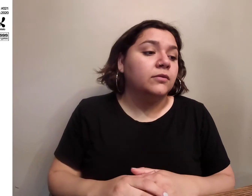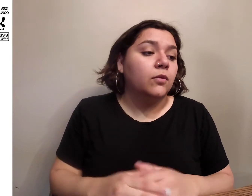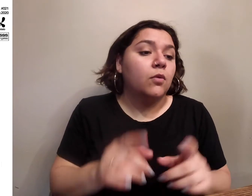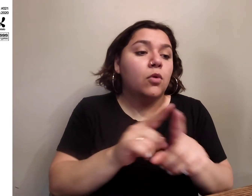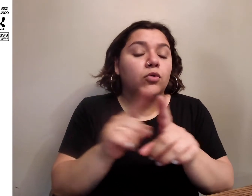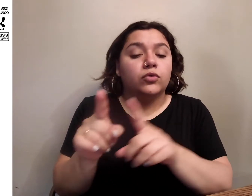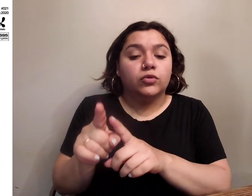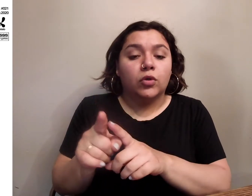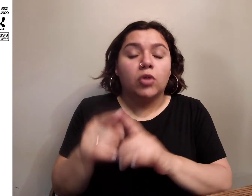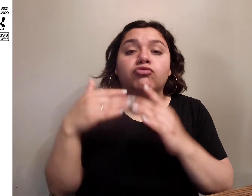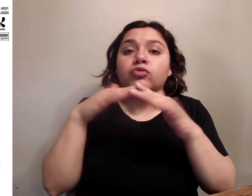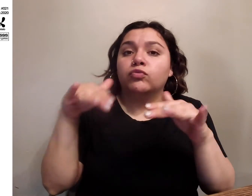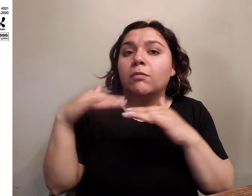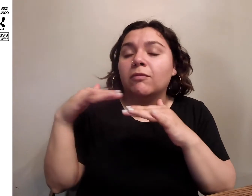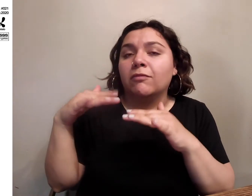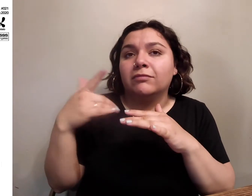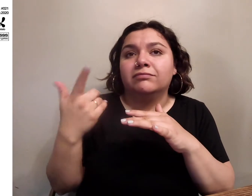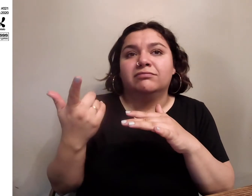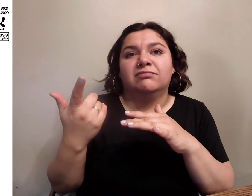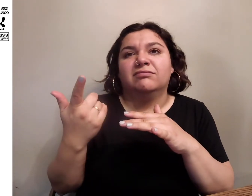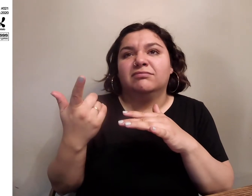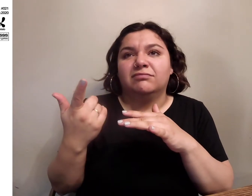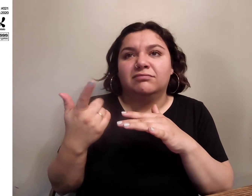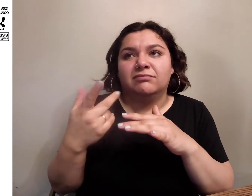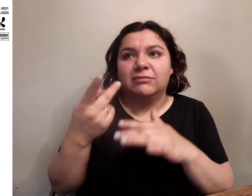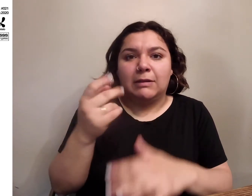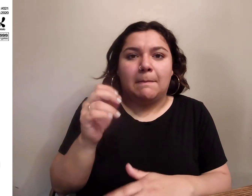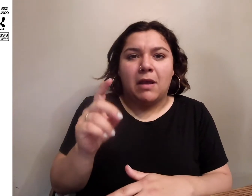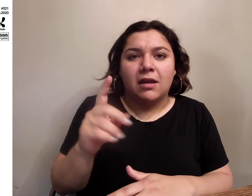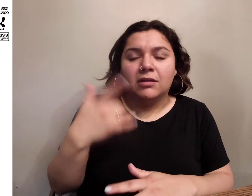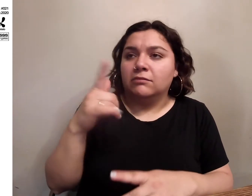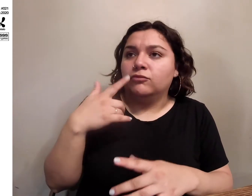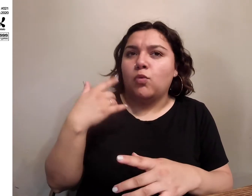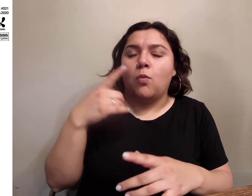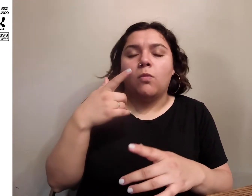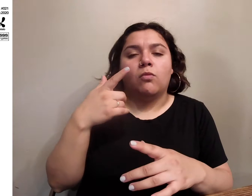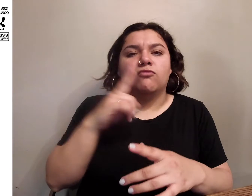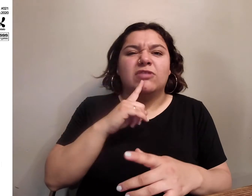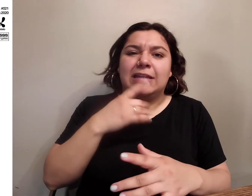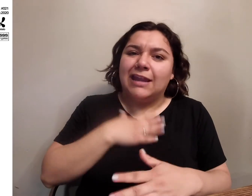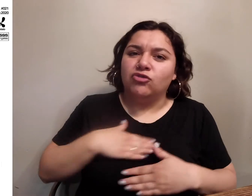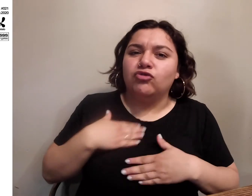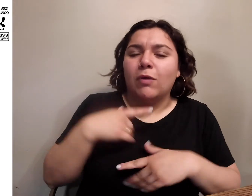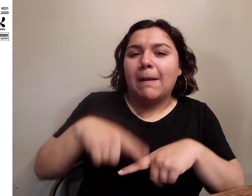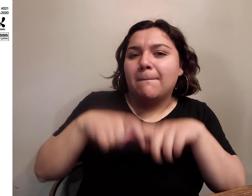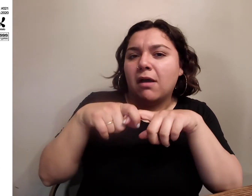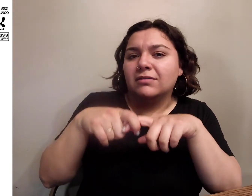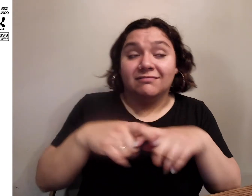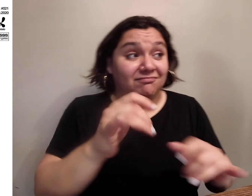just swimming around in a pause. Such as now.